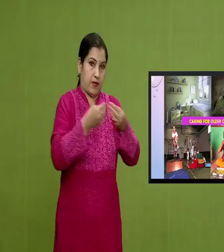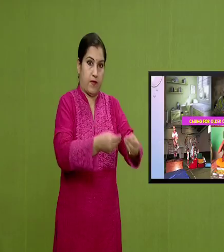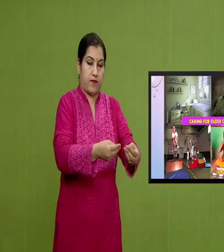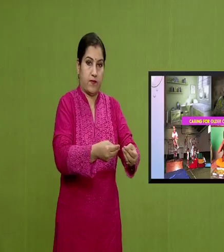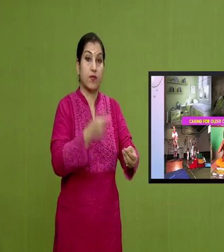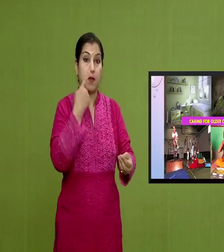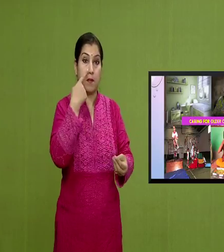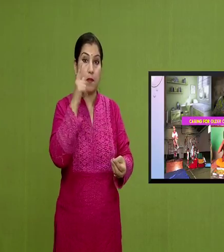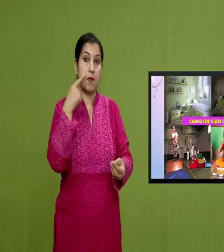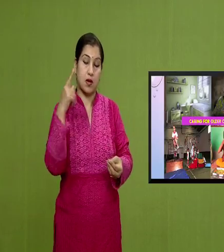with love.